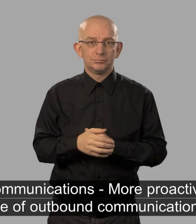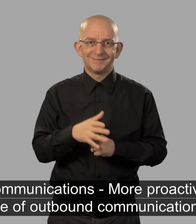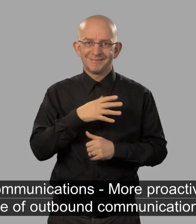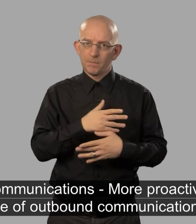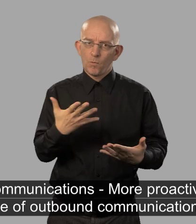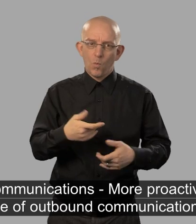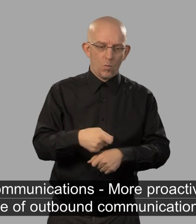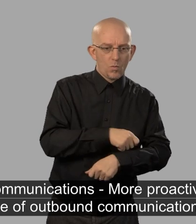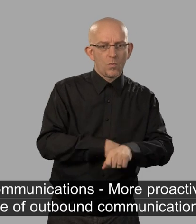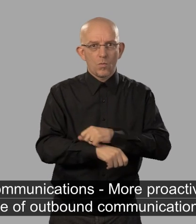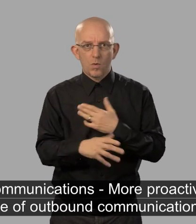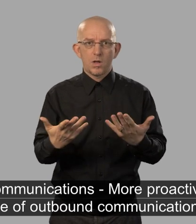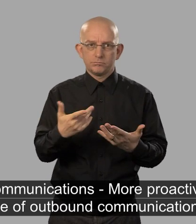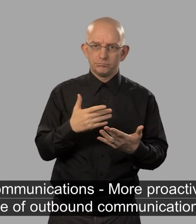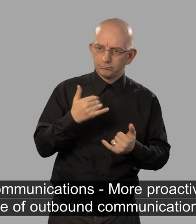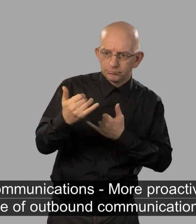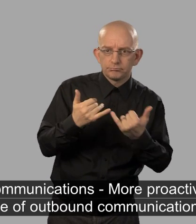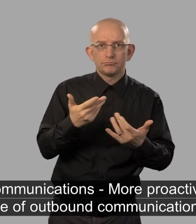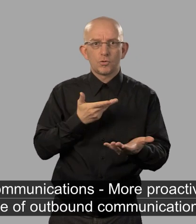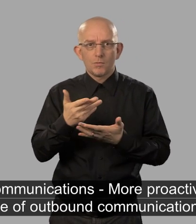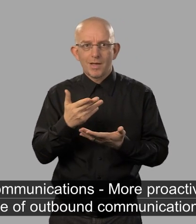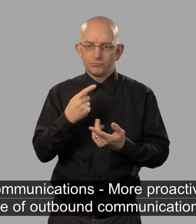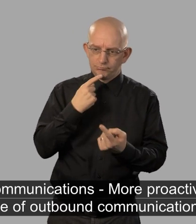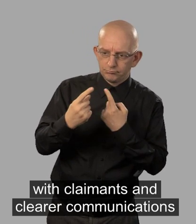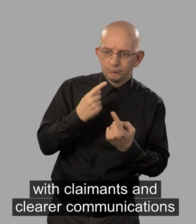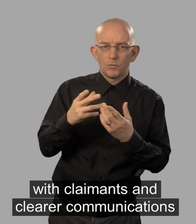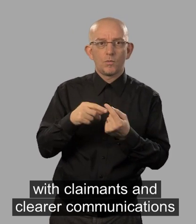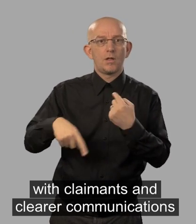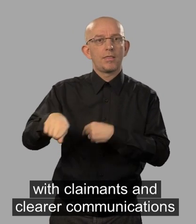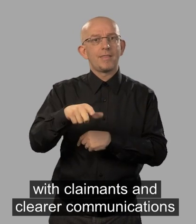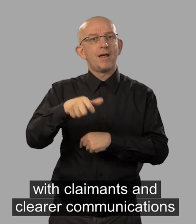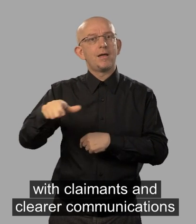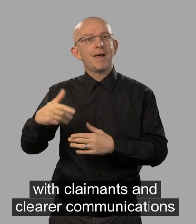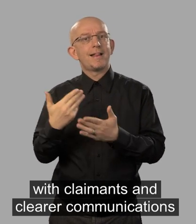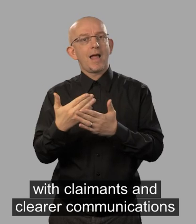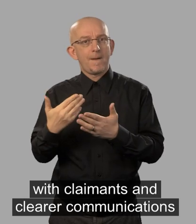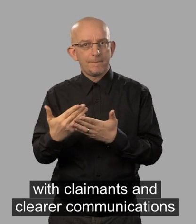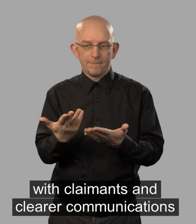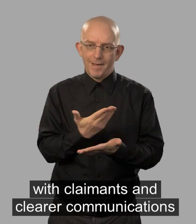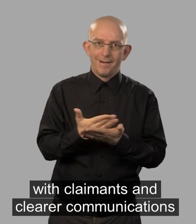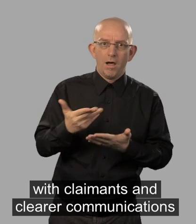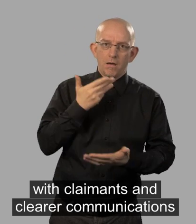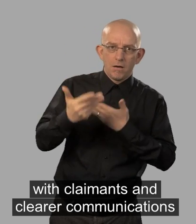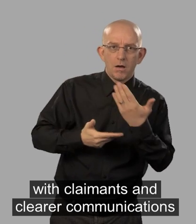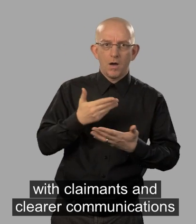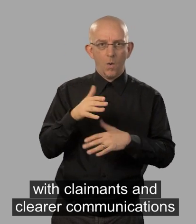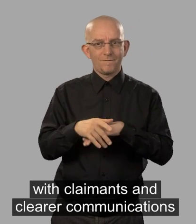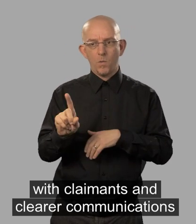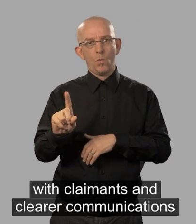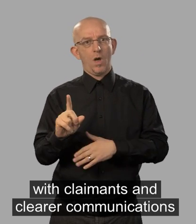communications, more proactive use of outbound communications with claimants, and clearer communications about what to expect